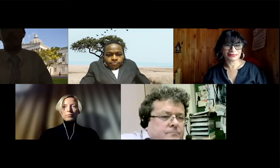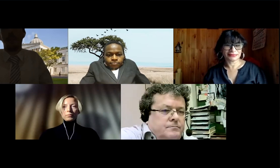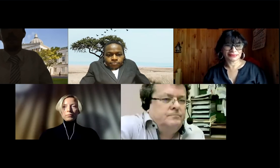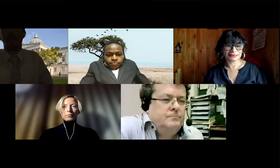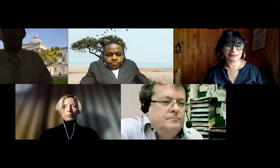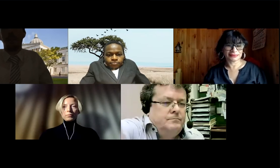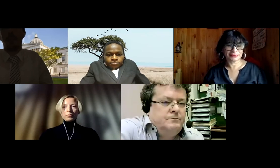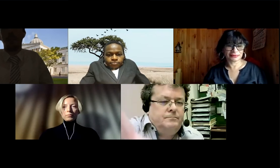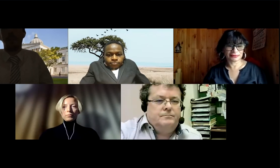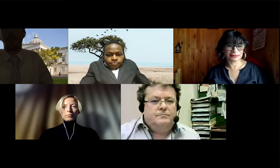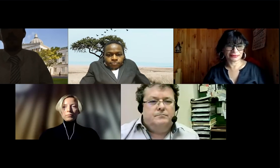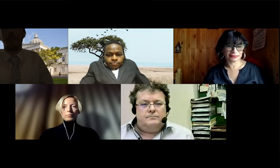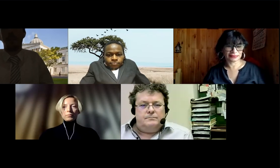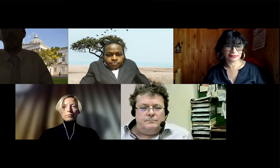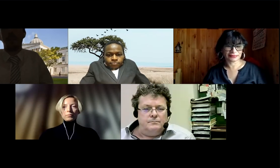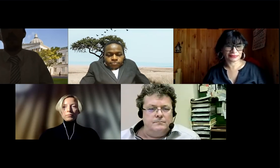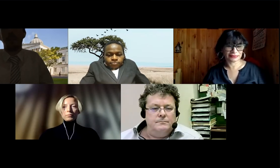Professor Aldo